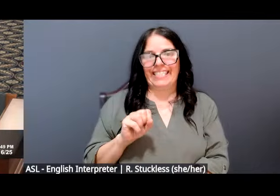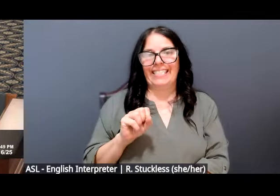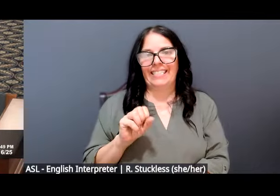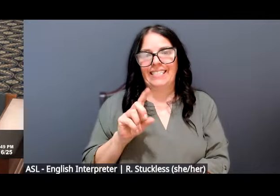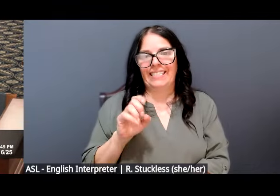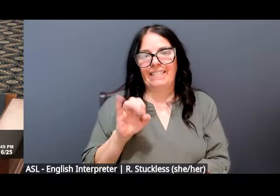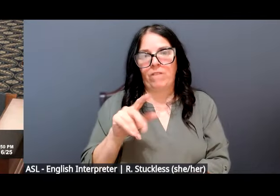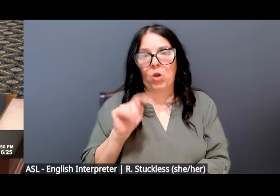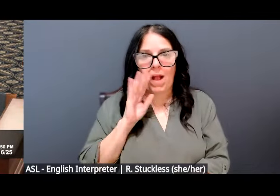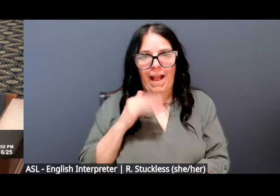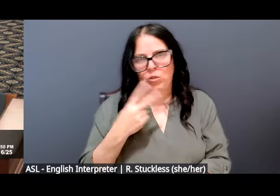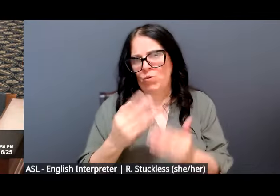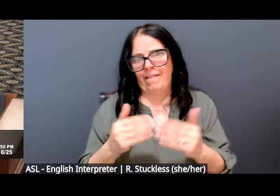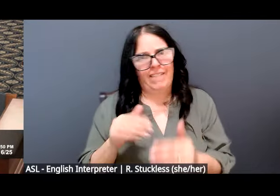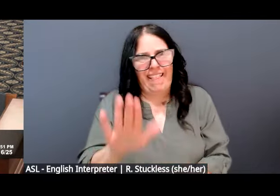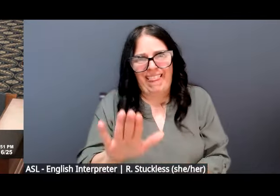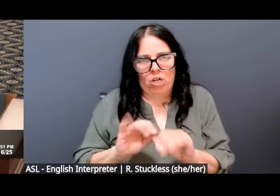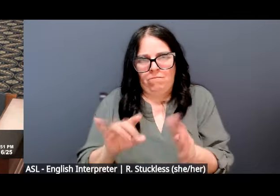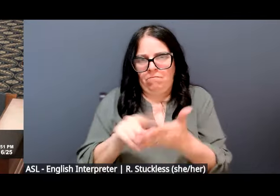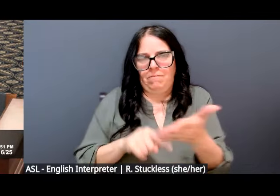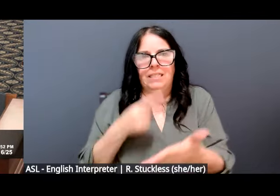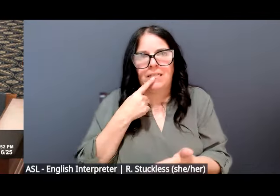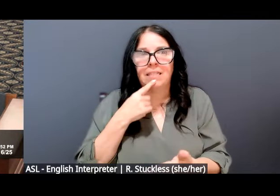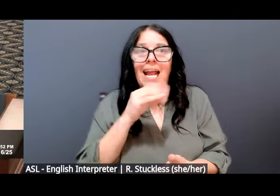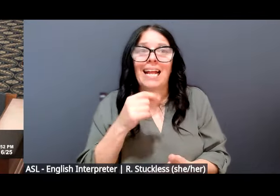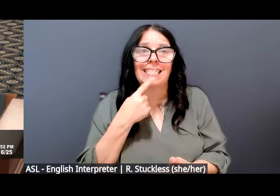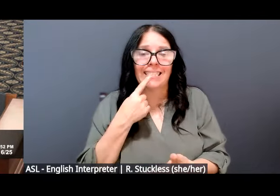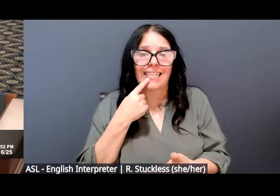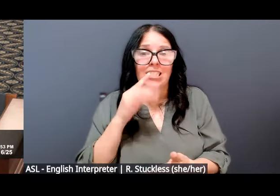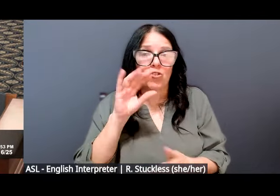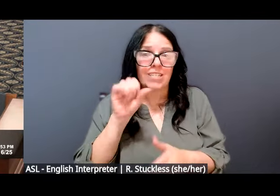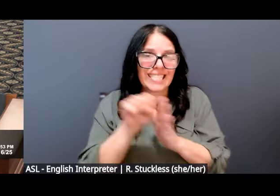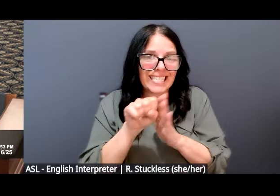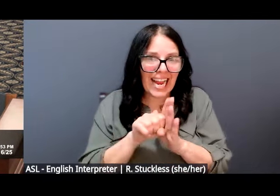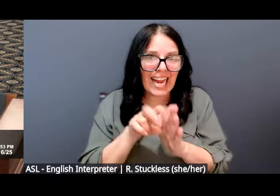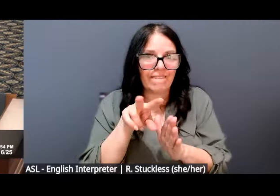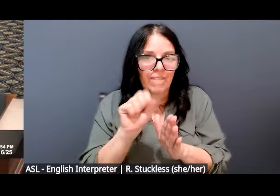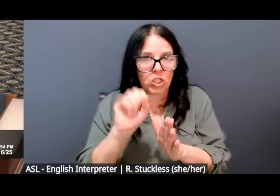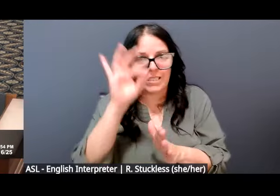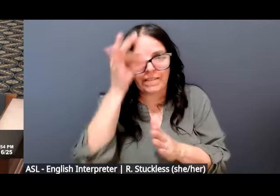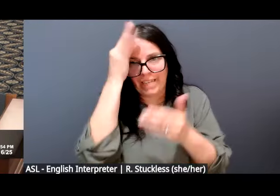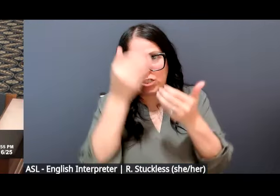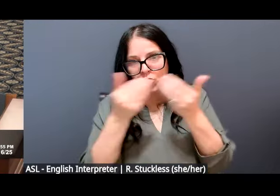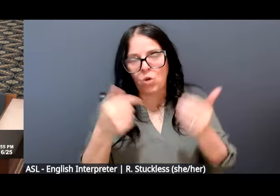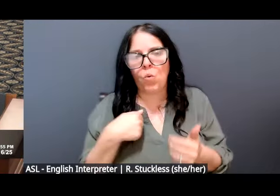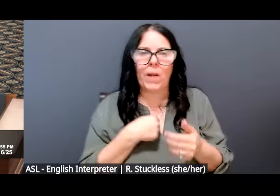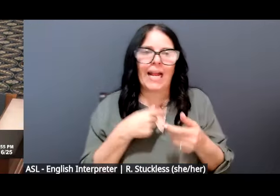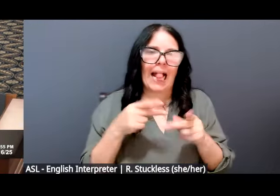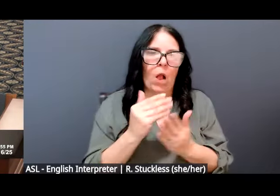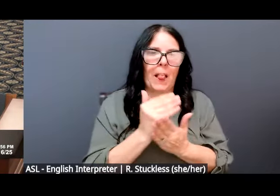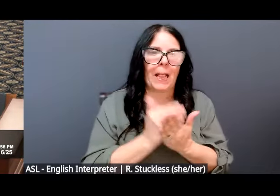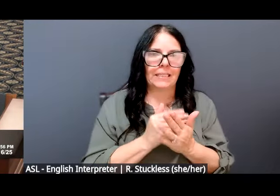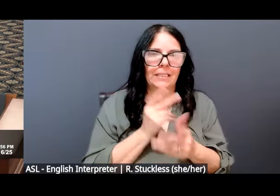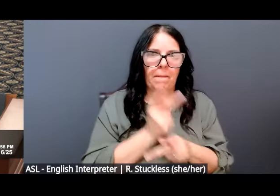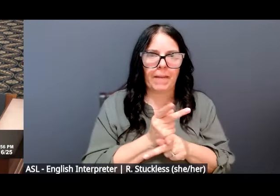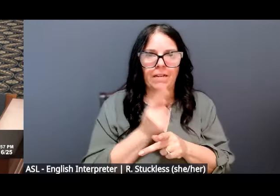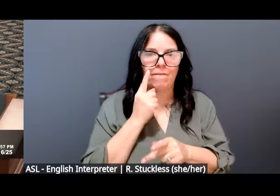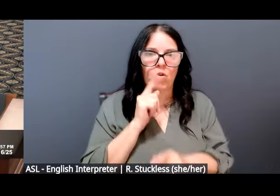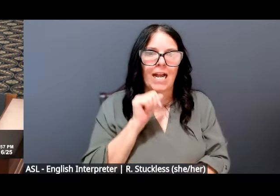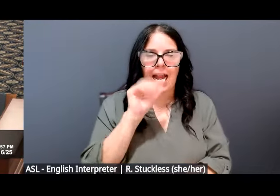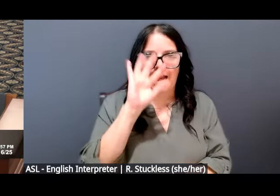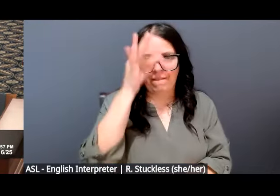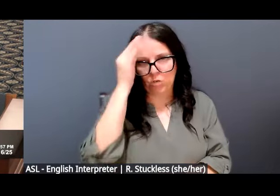They go on to say there's a state versus federal distinctions. We allow list maintenance activities for non-federal registrations to